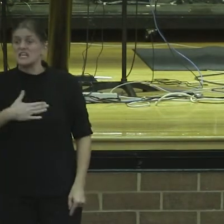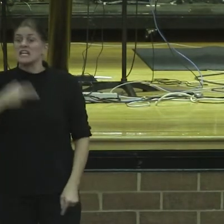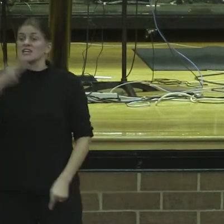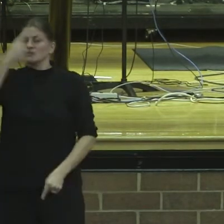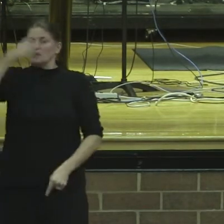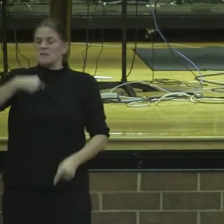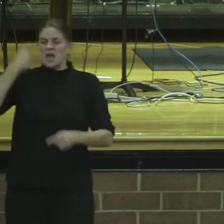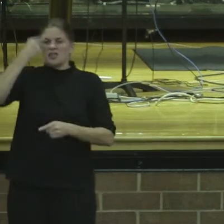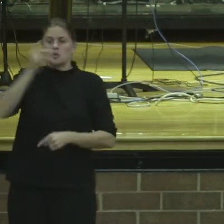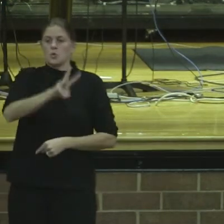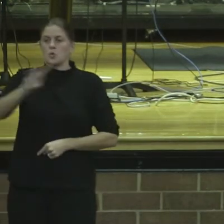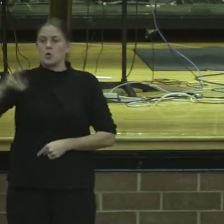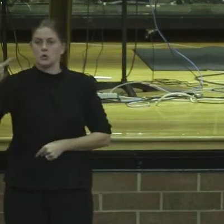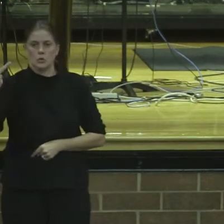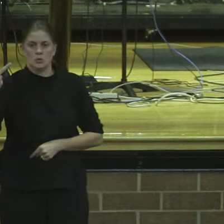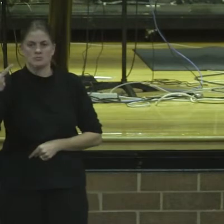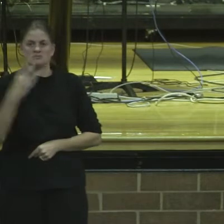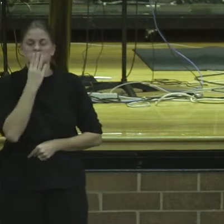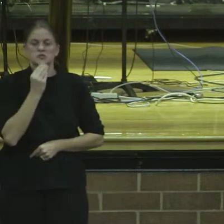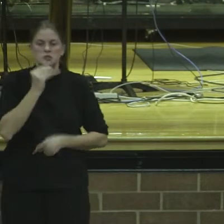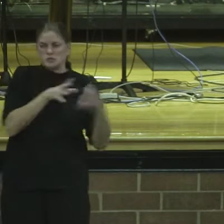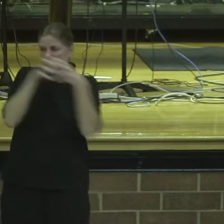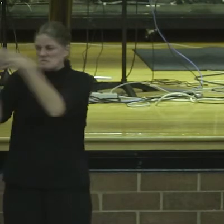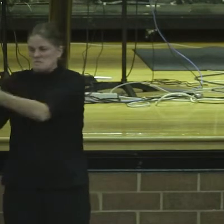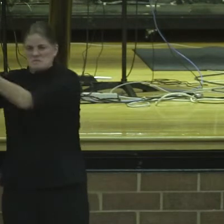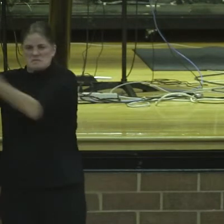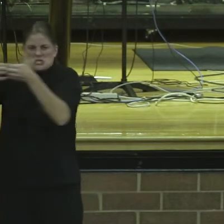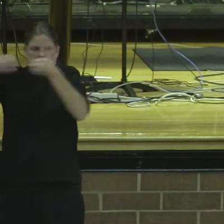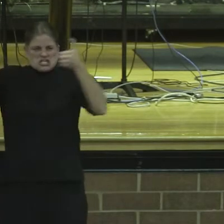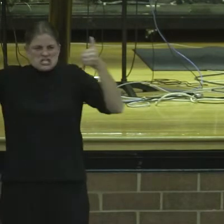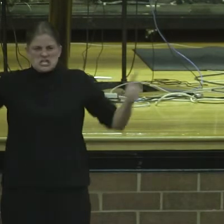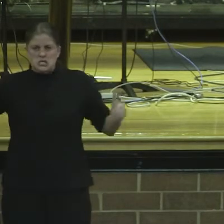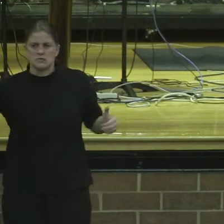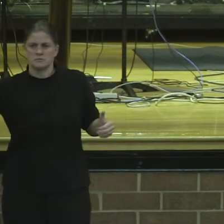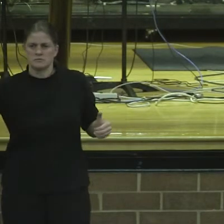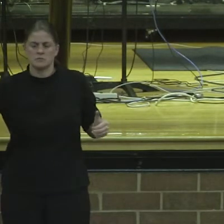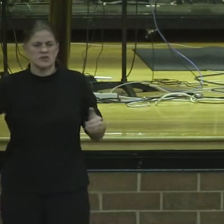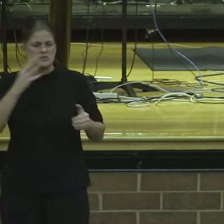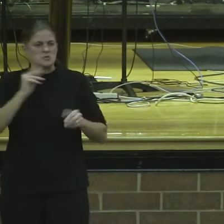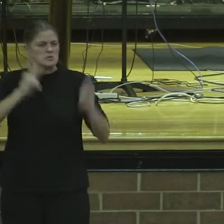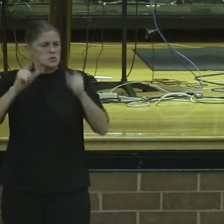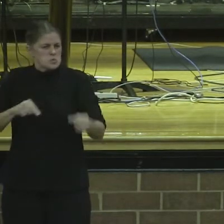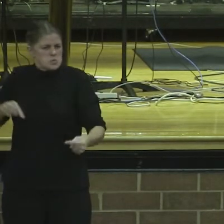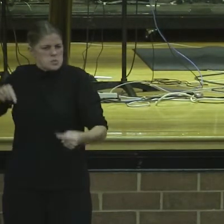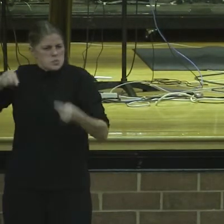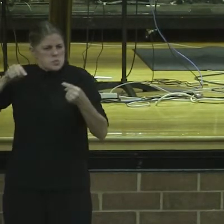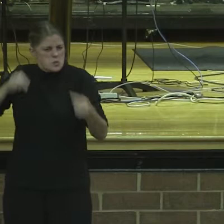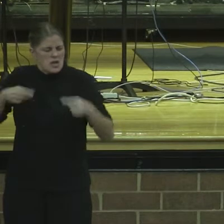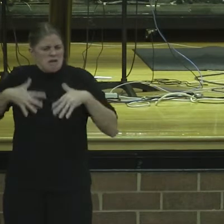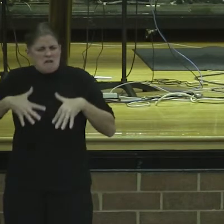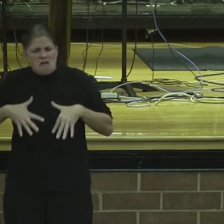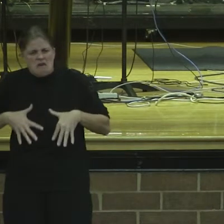War II, when the Jews were in the ghettos and stuff, and all that time. It's a long time of just depression